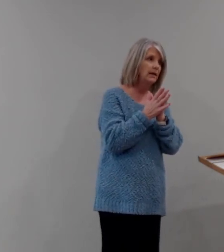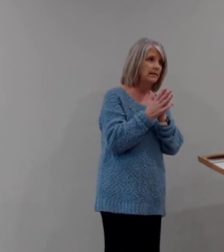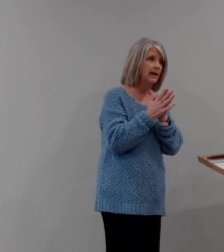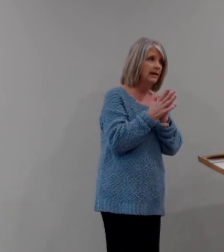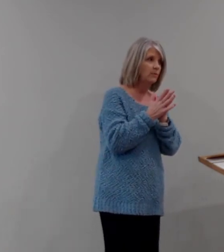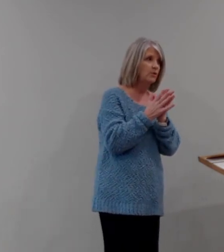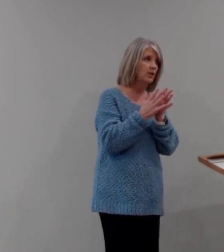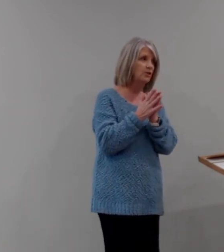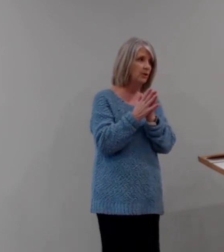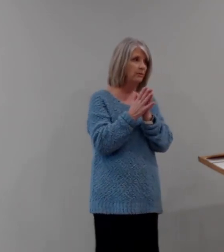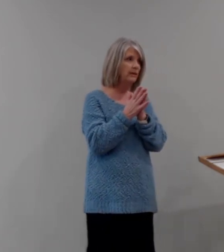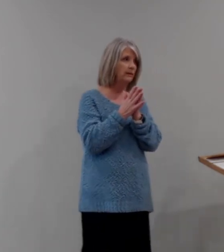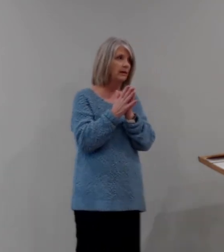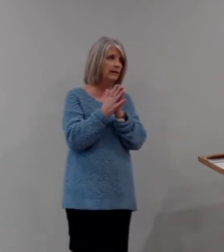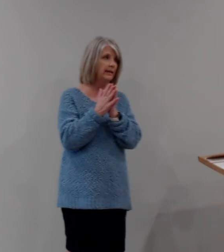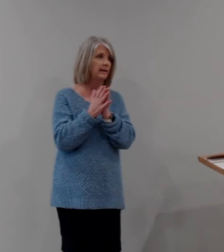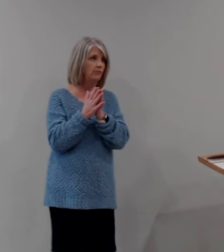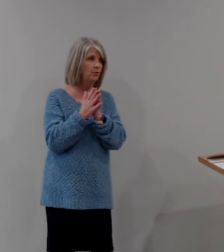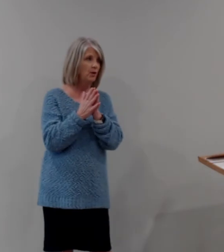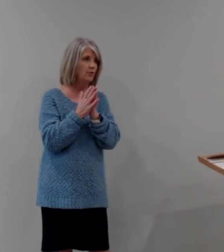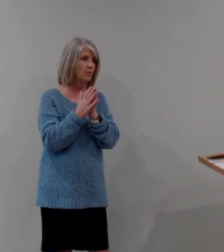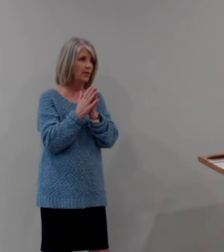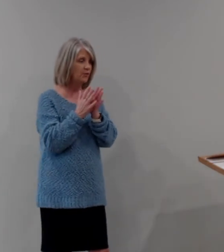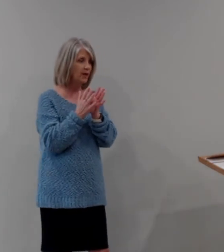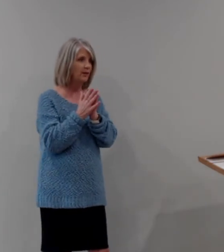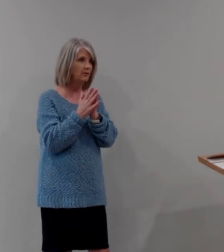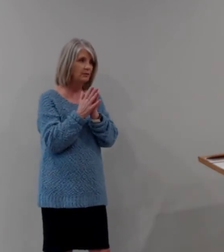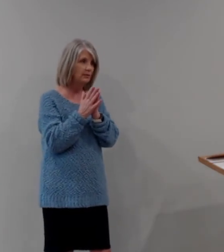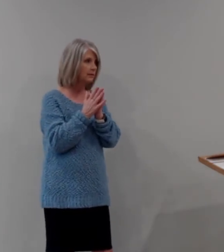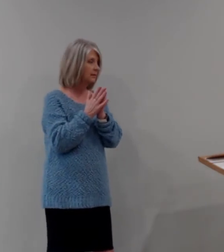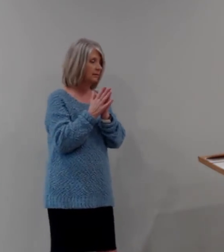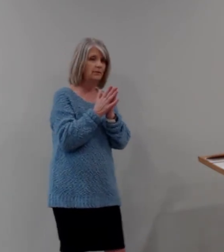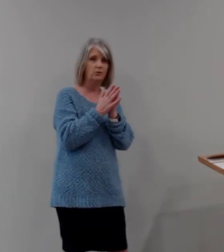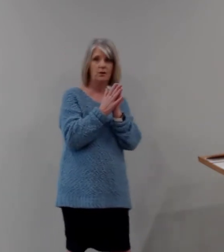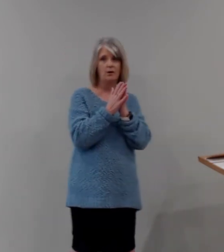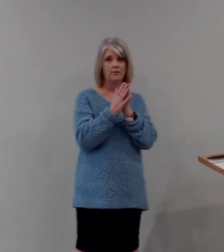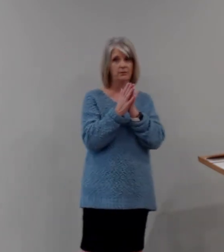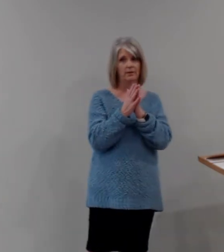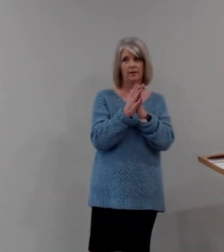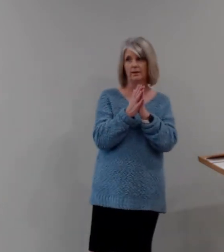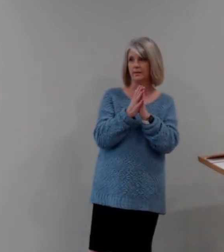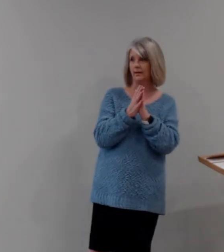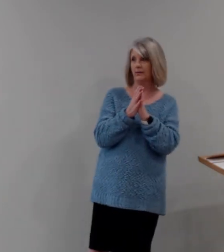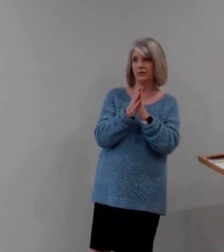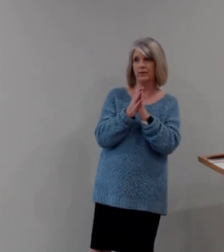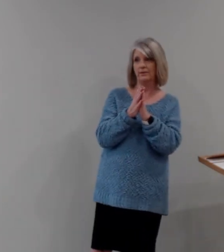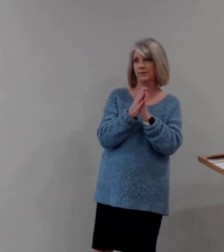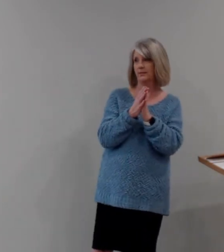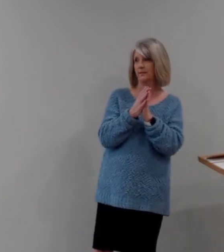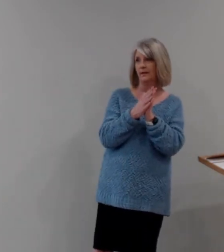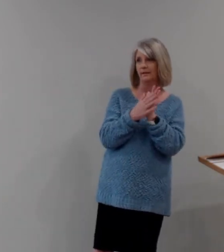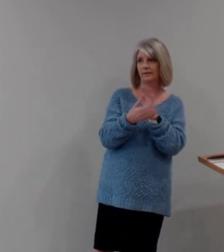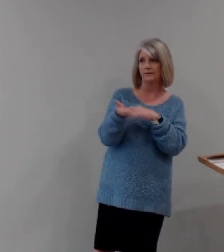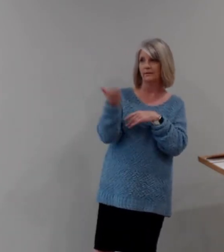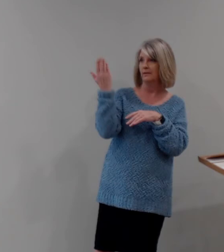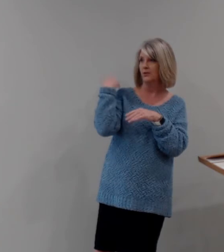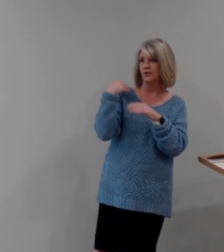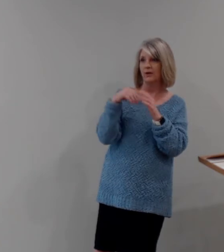sign language and interpreting, again, if you watch the Weather Channel, you're lost with it because it's just off